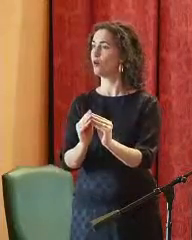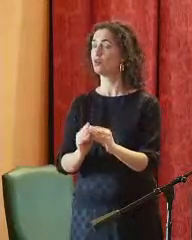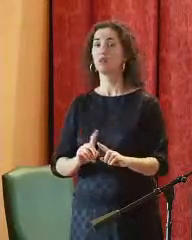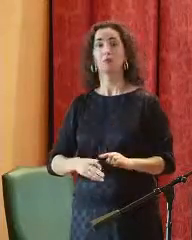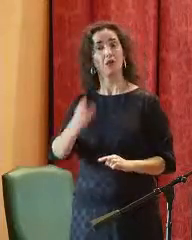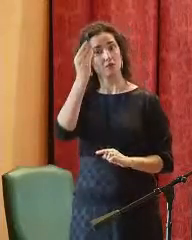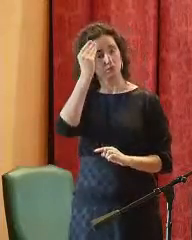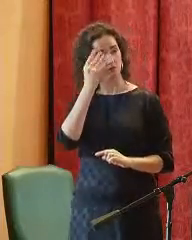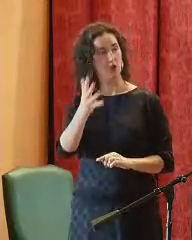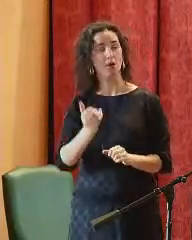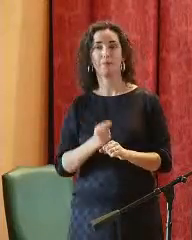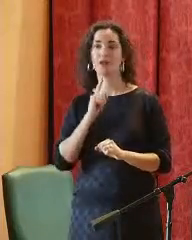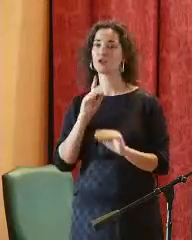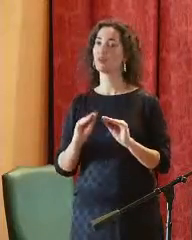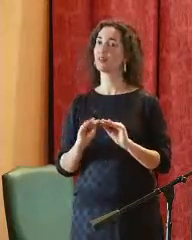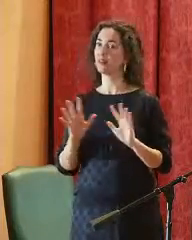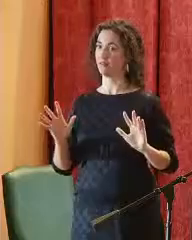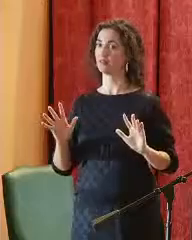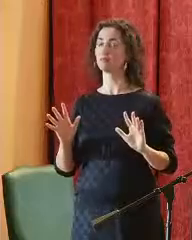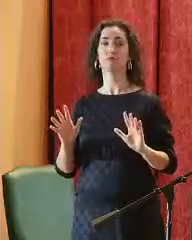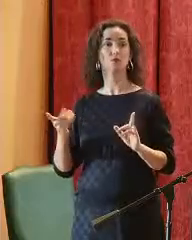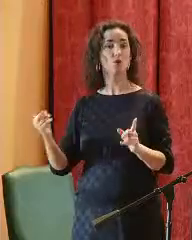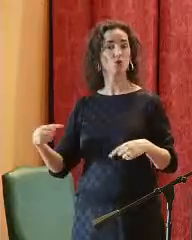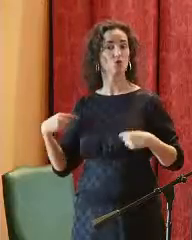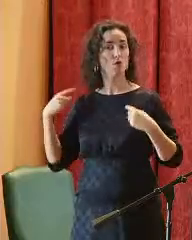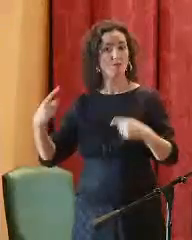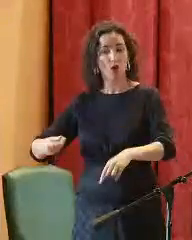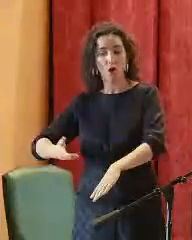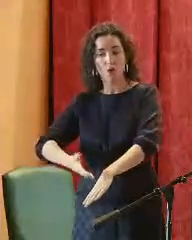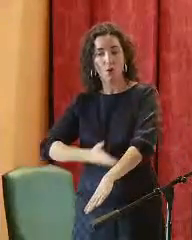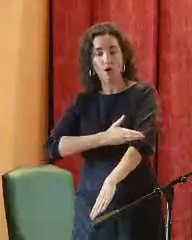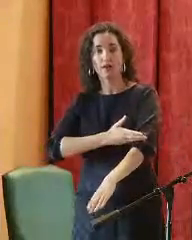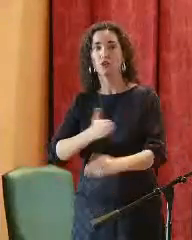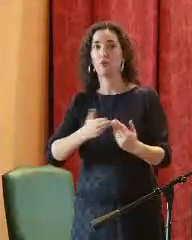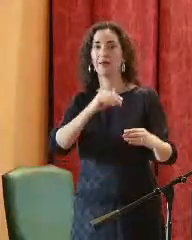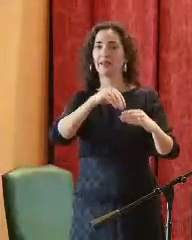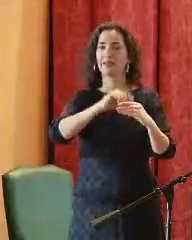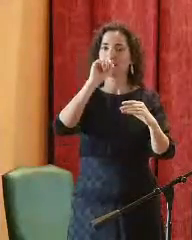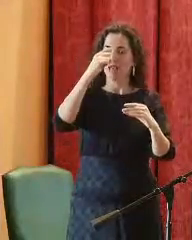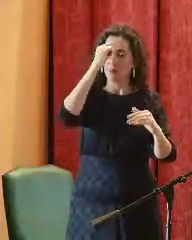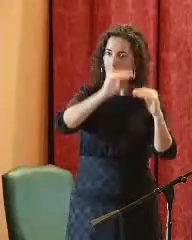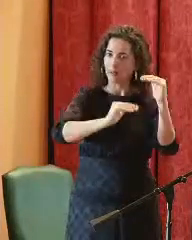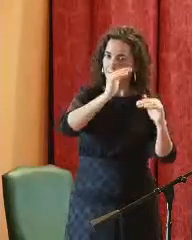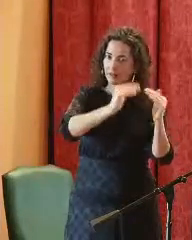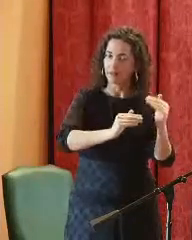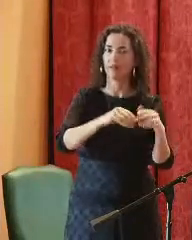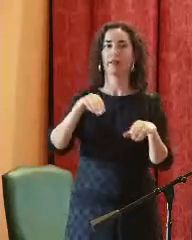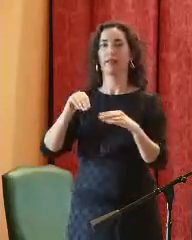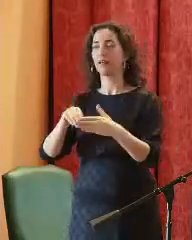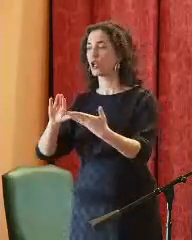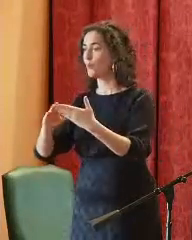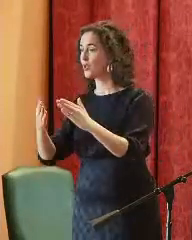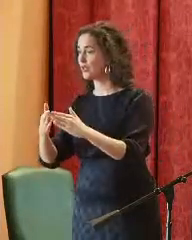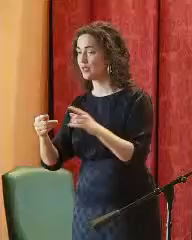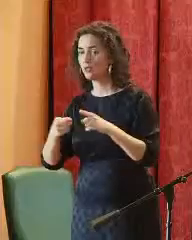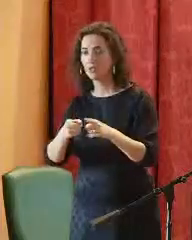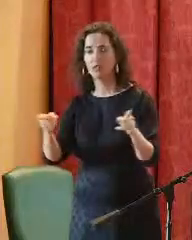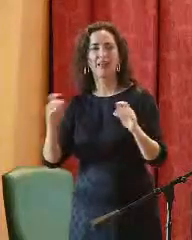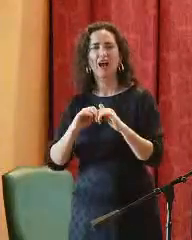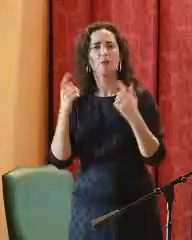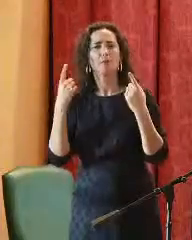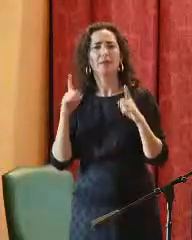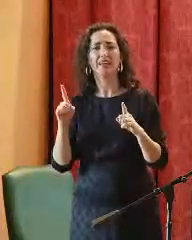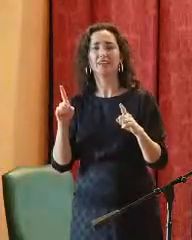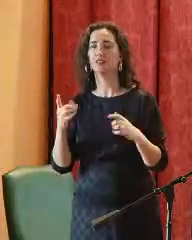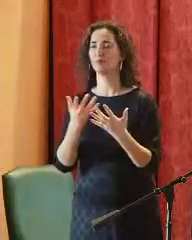clear, the progress that we have made, whether it's in our capital or in our communities, wouldn't be possible without the people in this